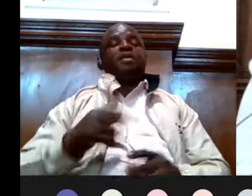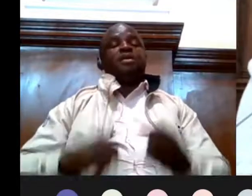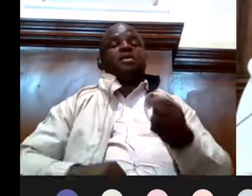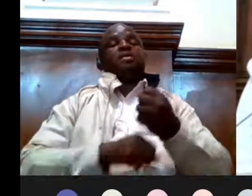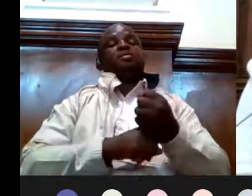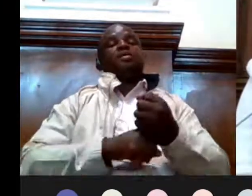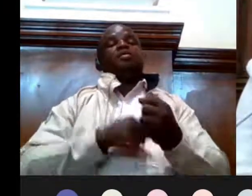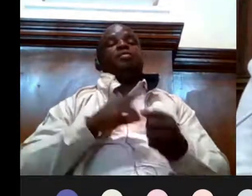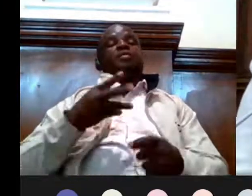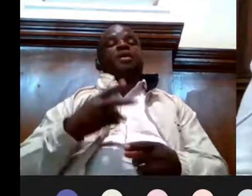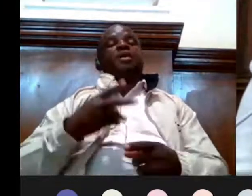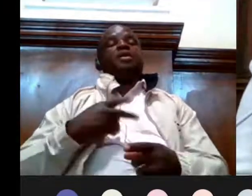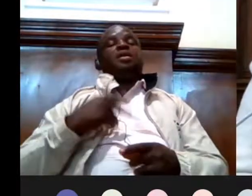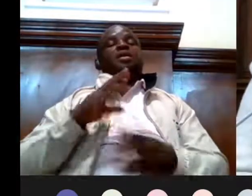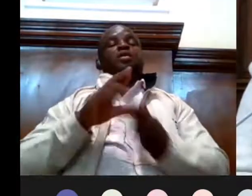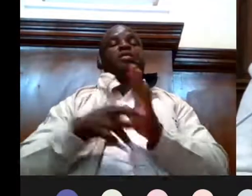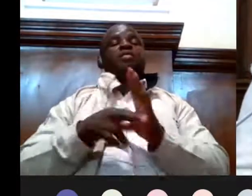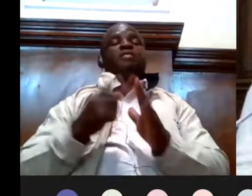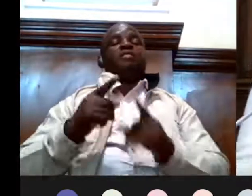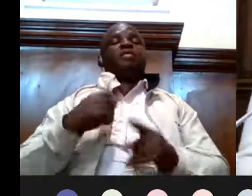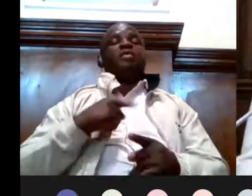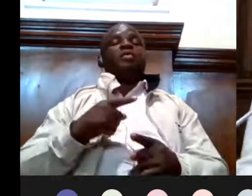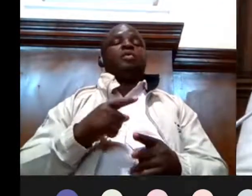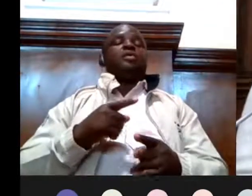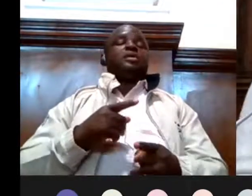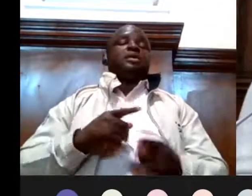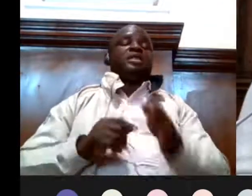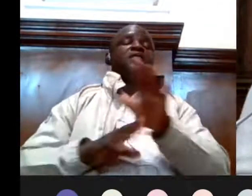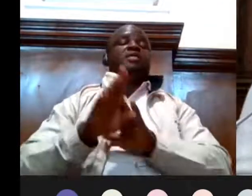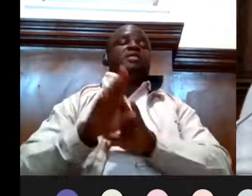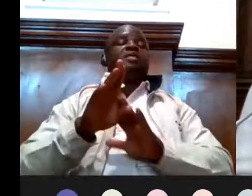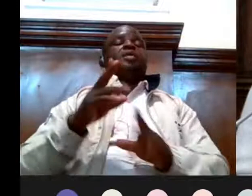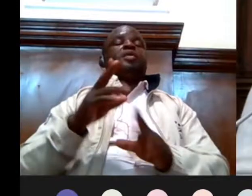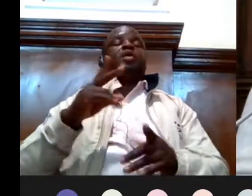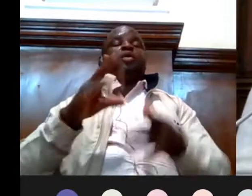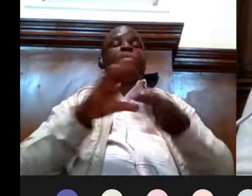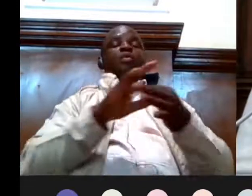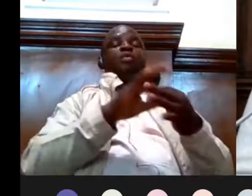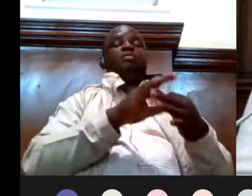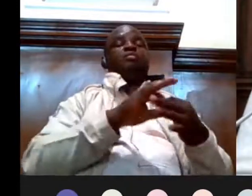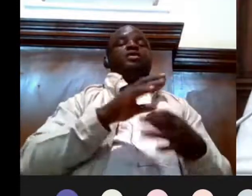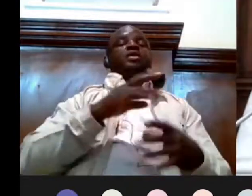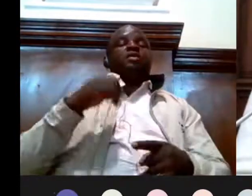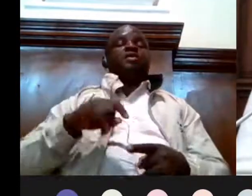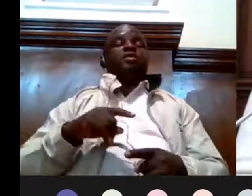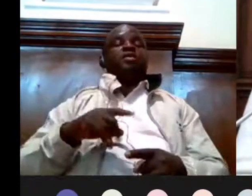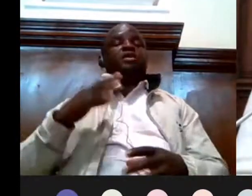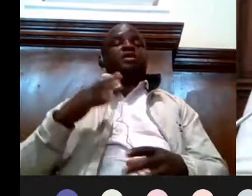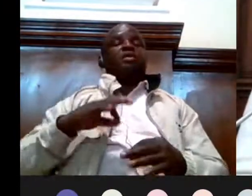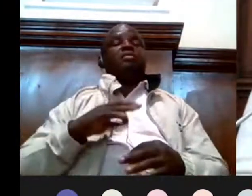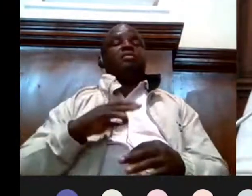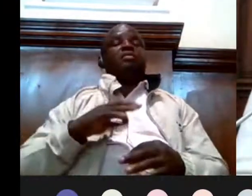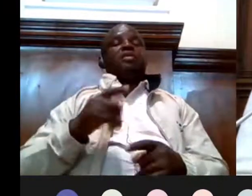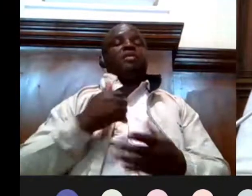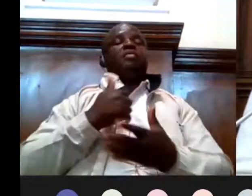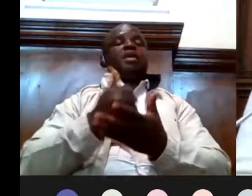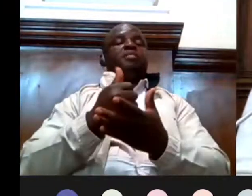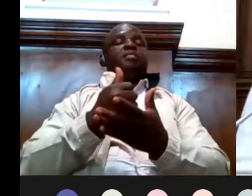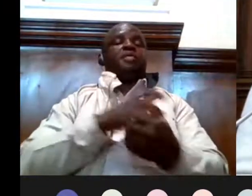the efforts of women to increase their household incomes by empowering them to start or